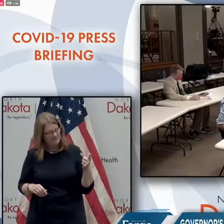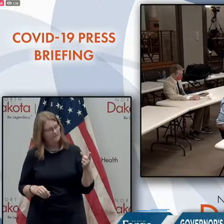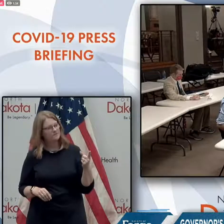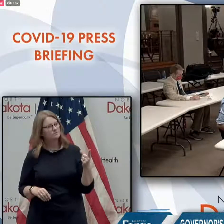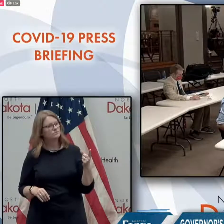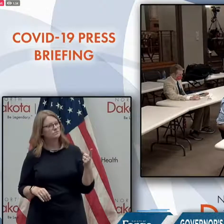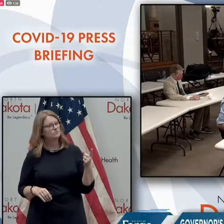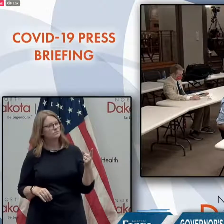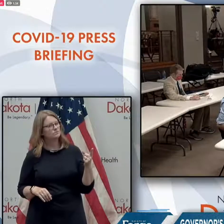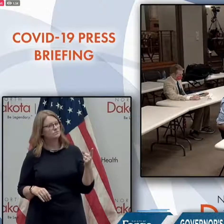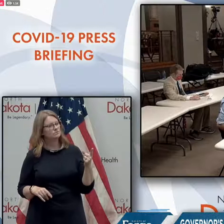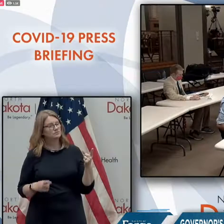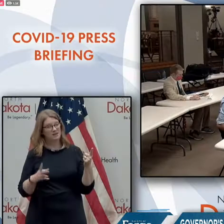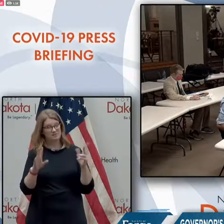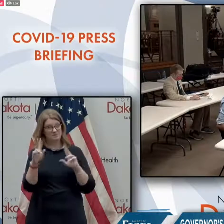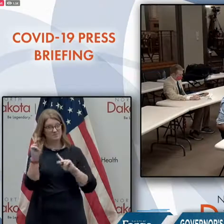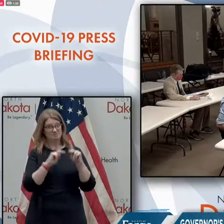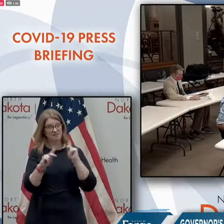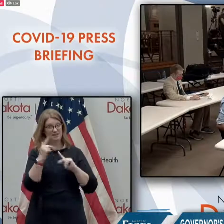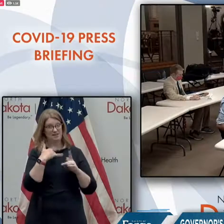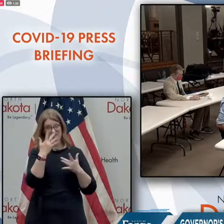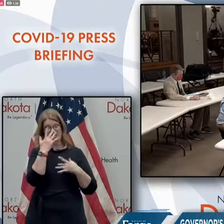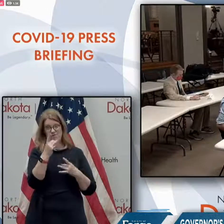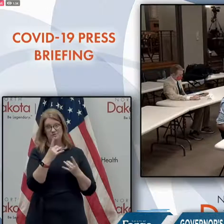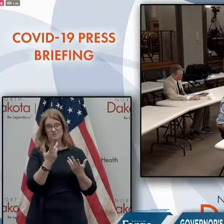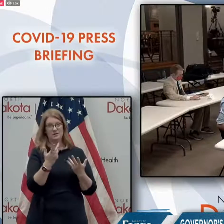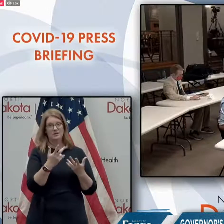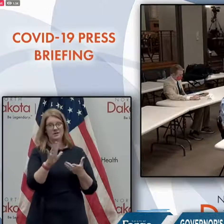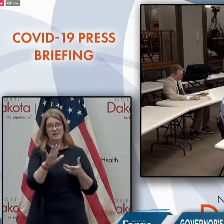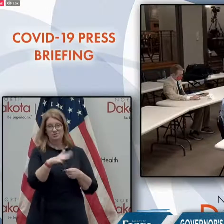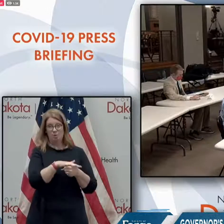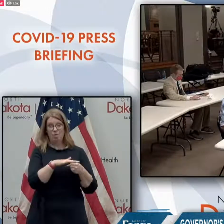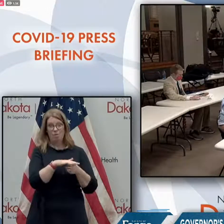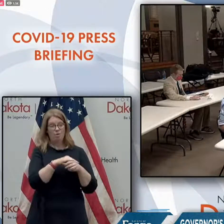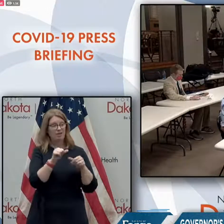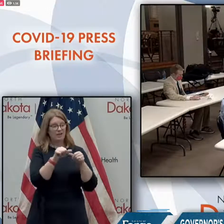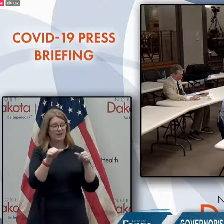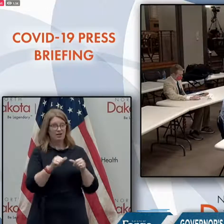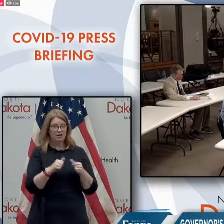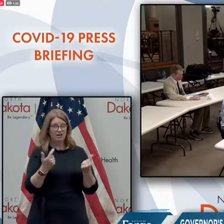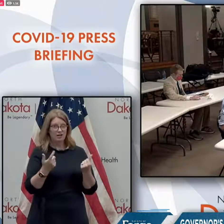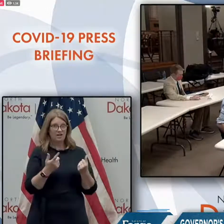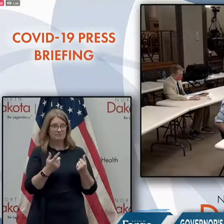in how many people are hospitalized in their local area, what the capacity is at?